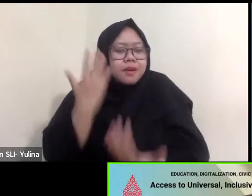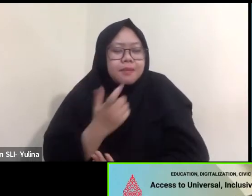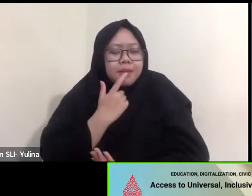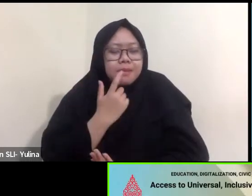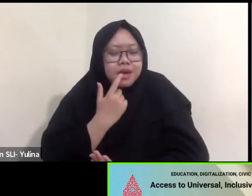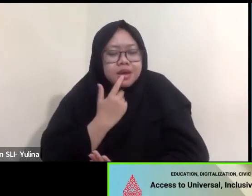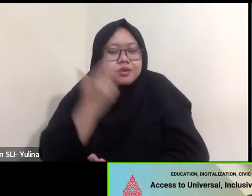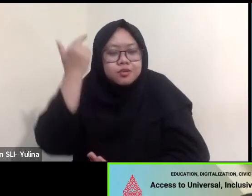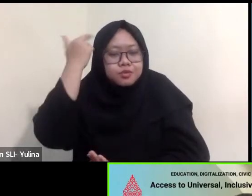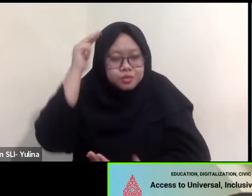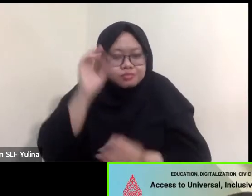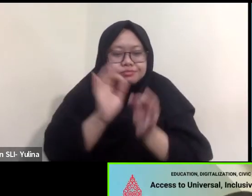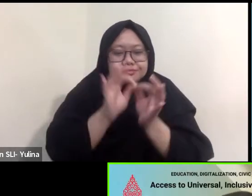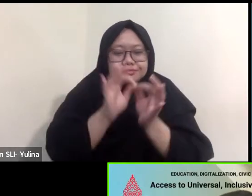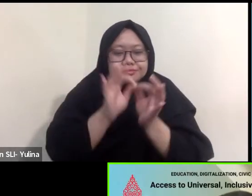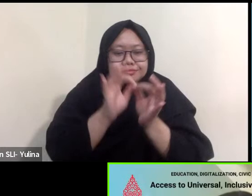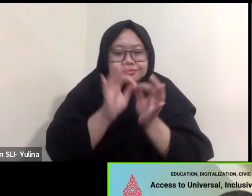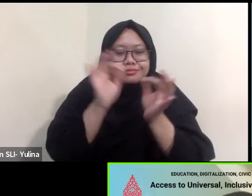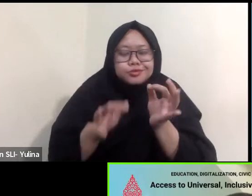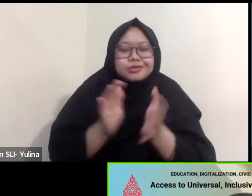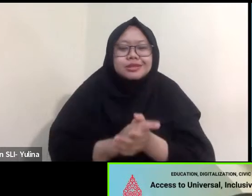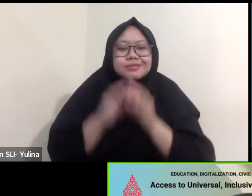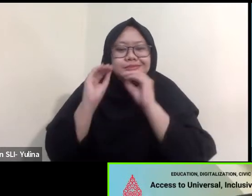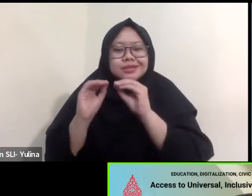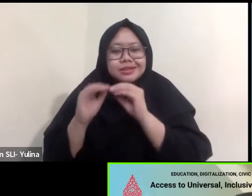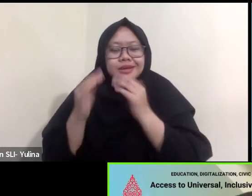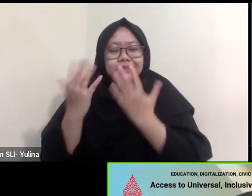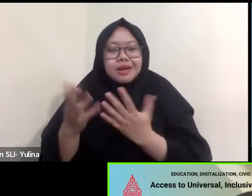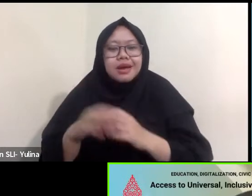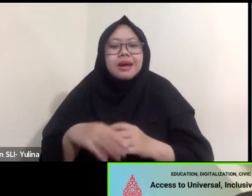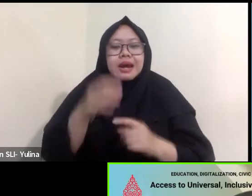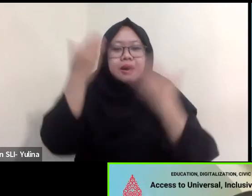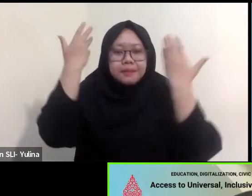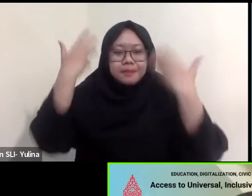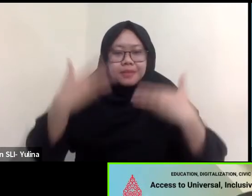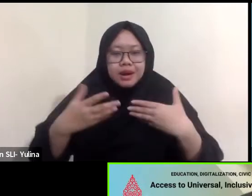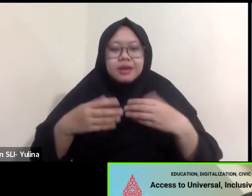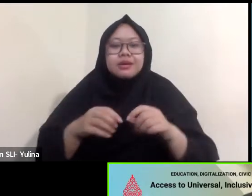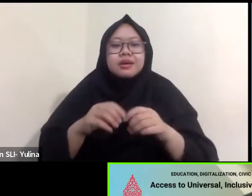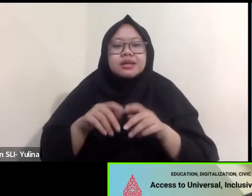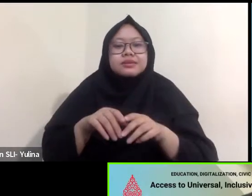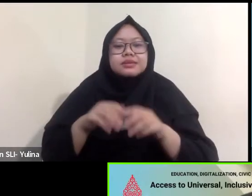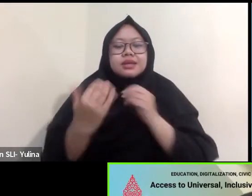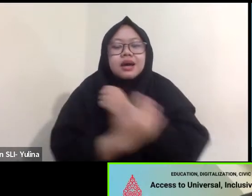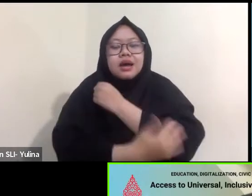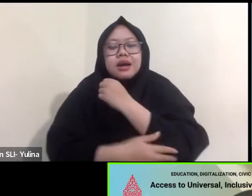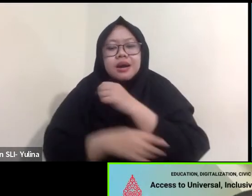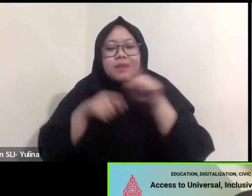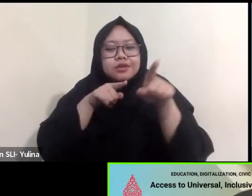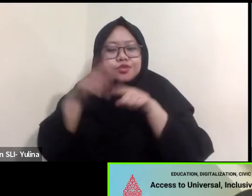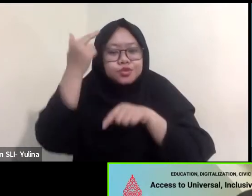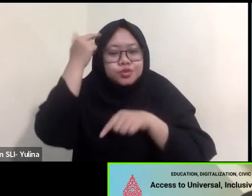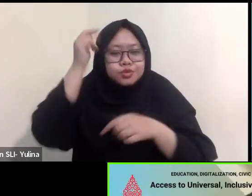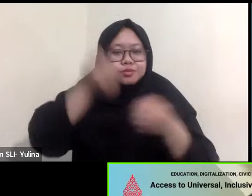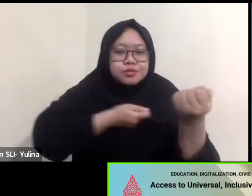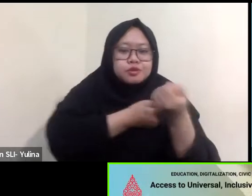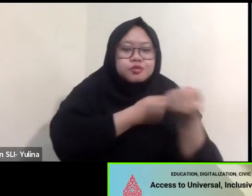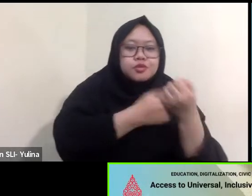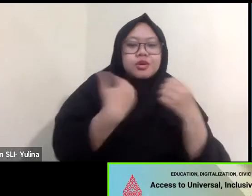for richer countries to support the less developed countries, and what can they do to mitigate the inequalities?